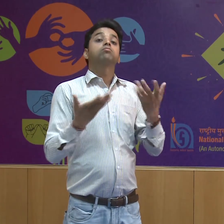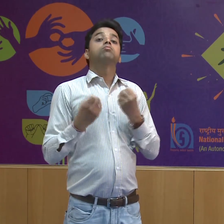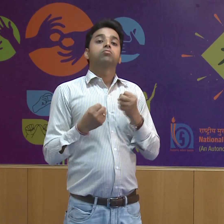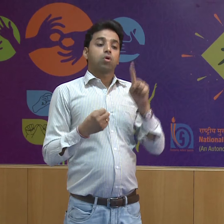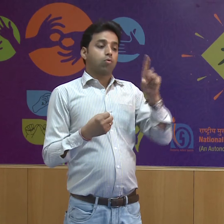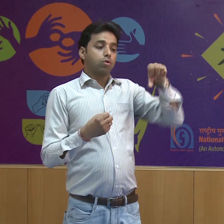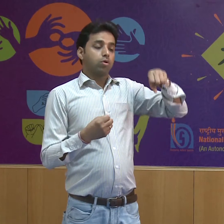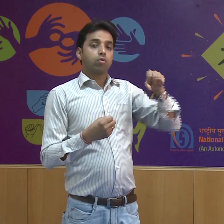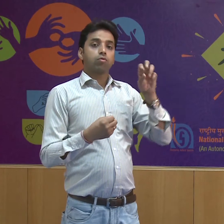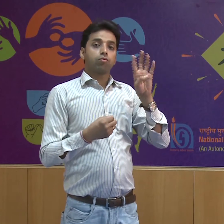1947.